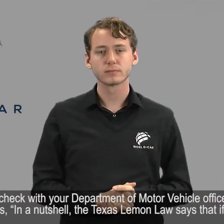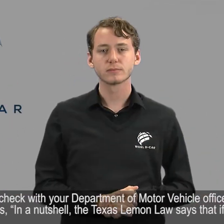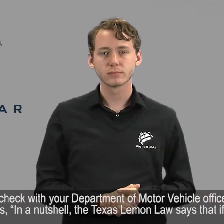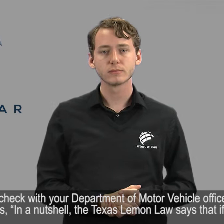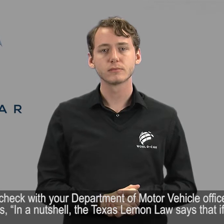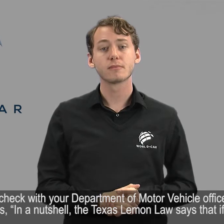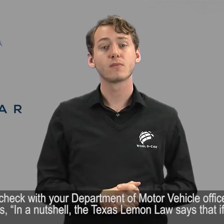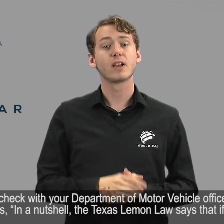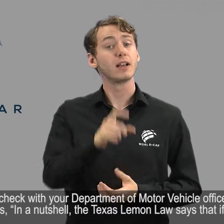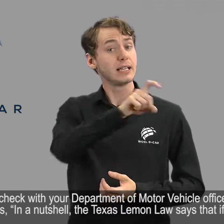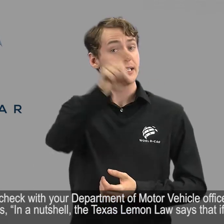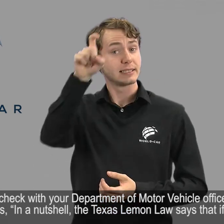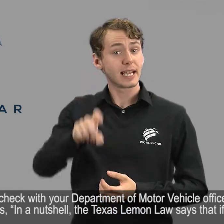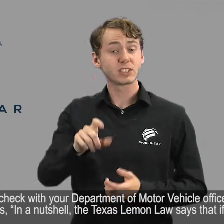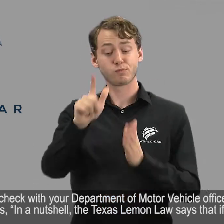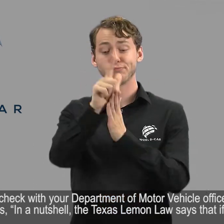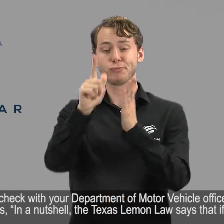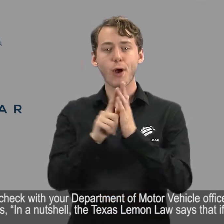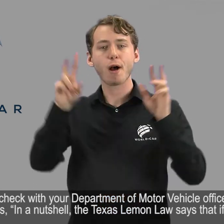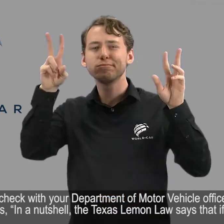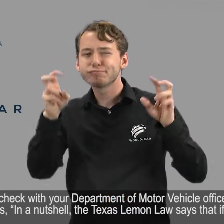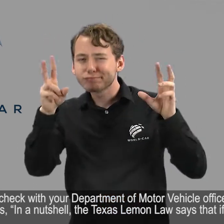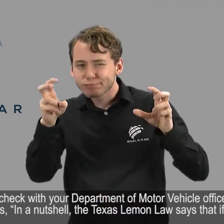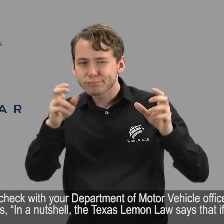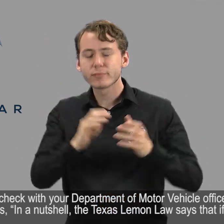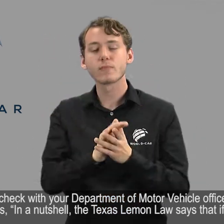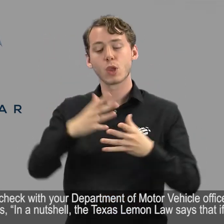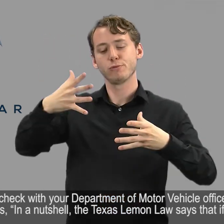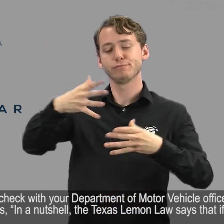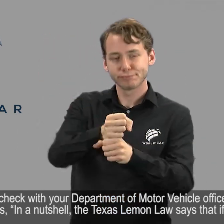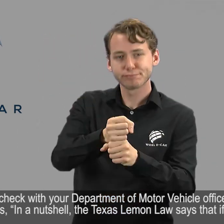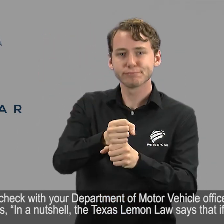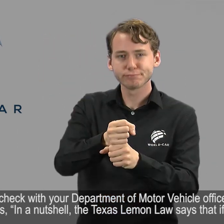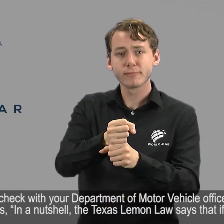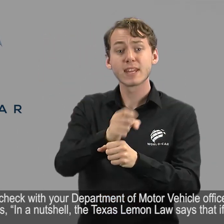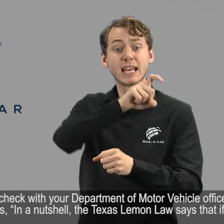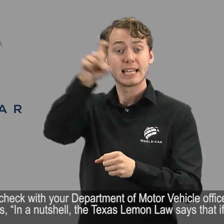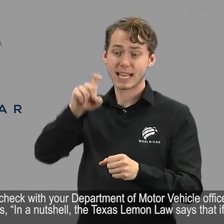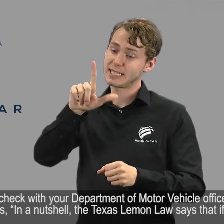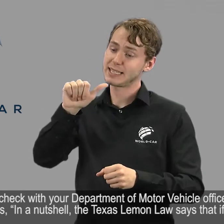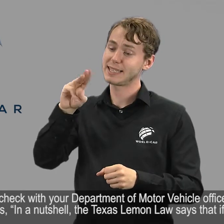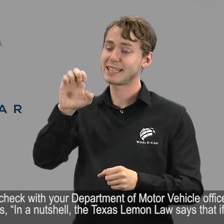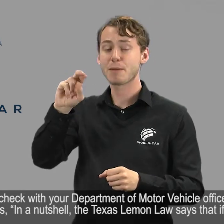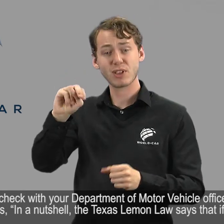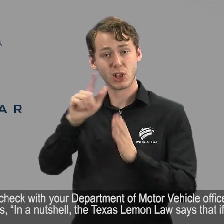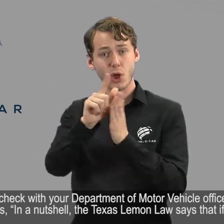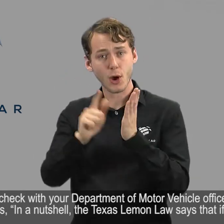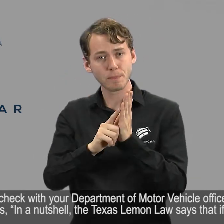In Texas, the law says, In a nutshell, the Texas Lemon Law says that